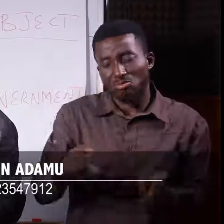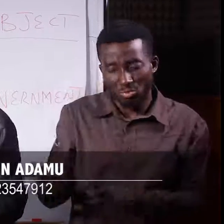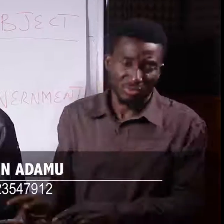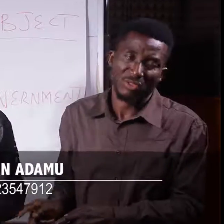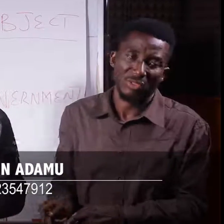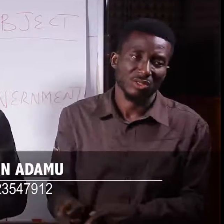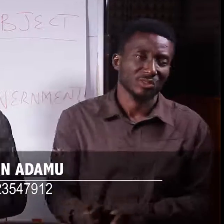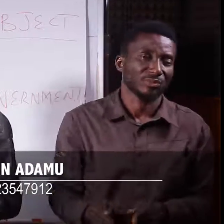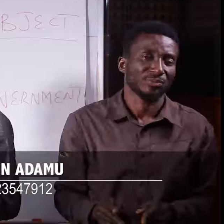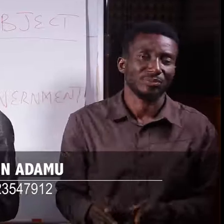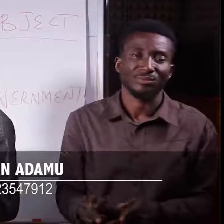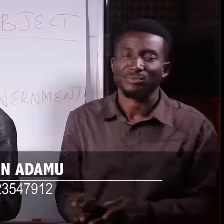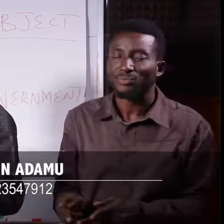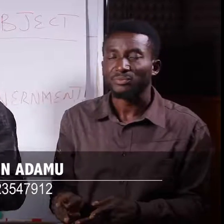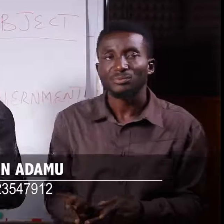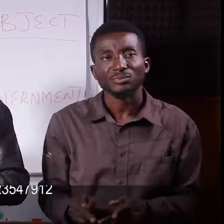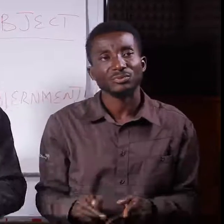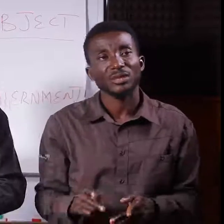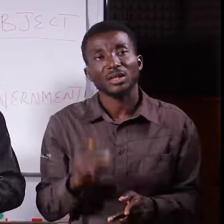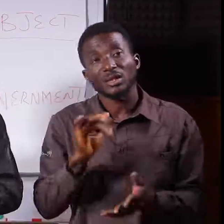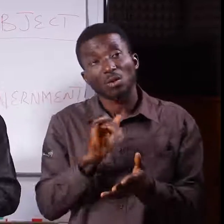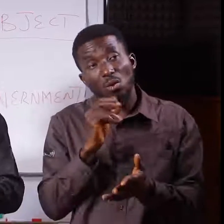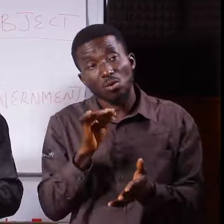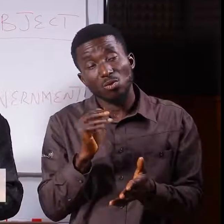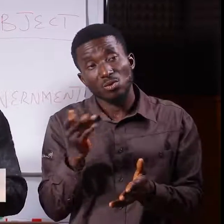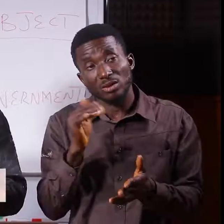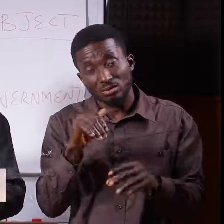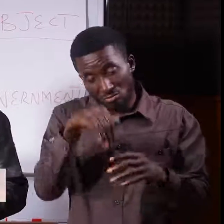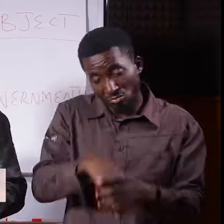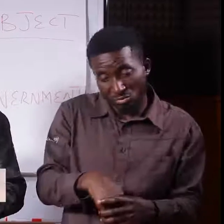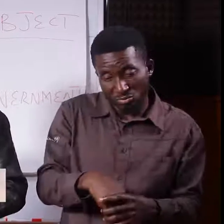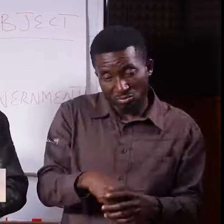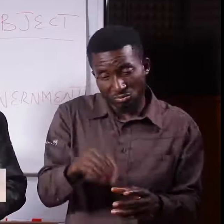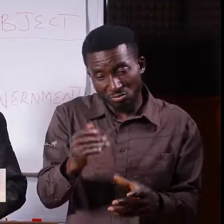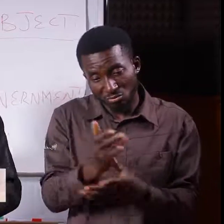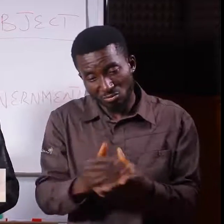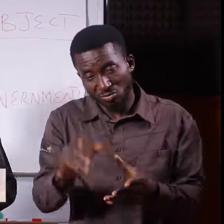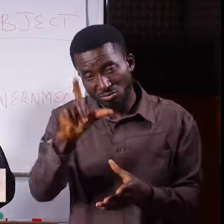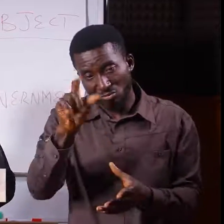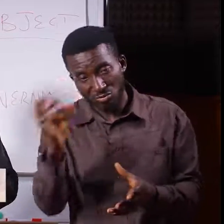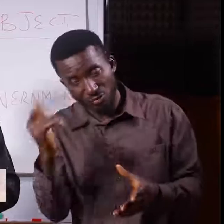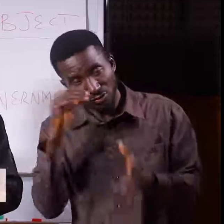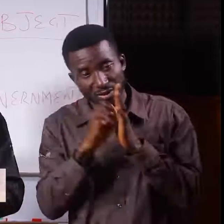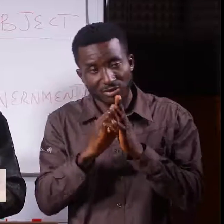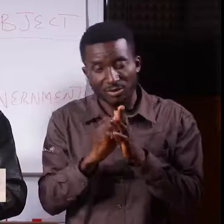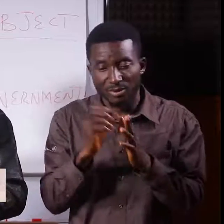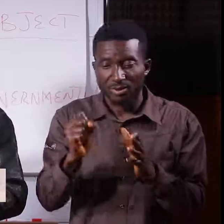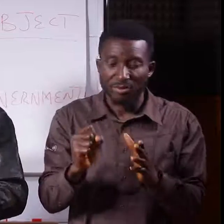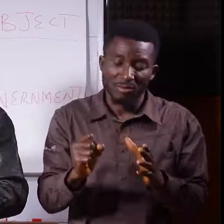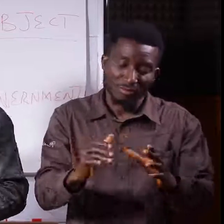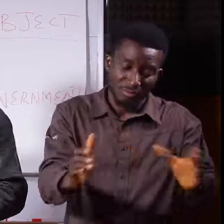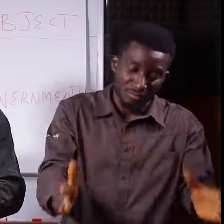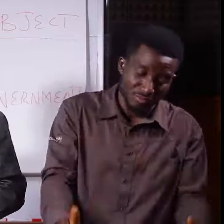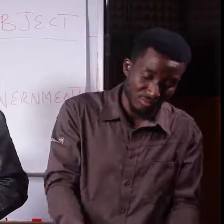can impose levy to her people for specific purpose. Take for example, a culvert